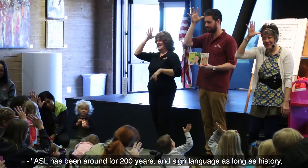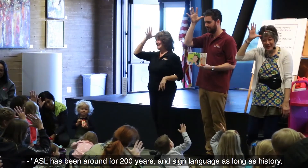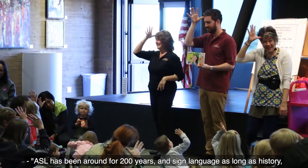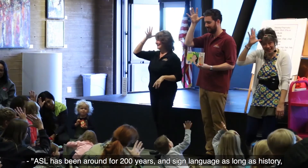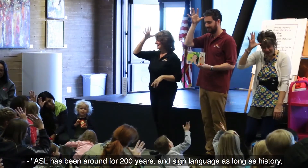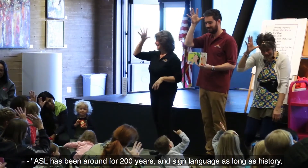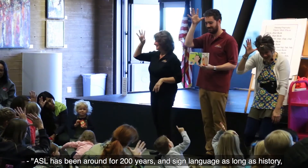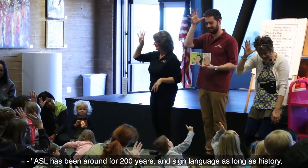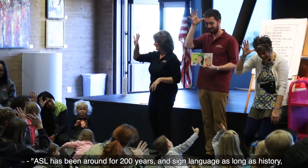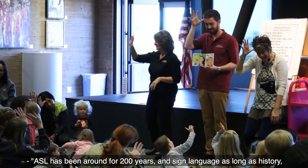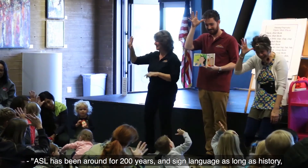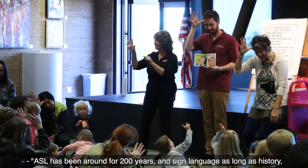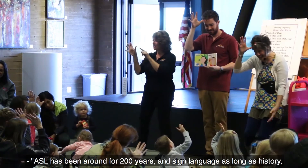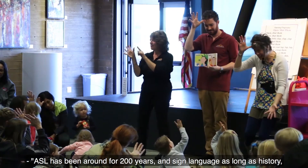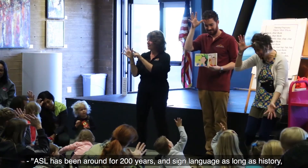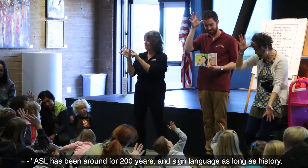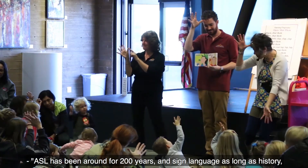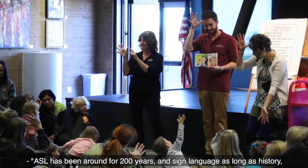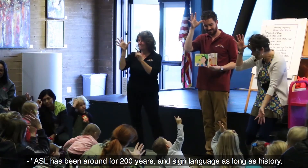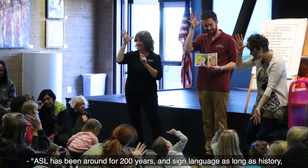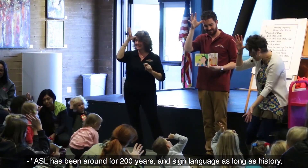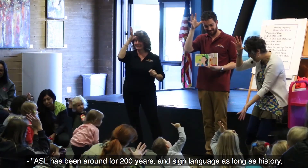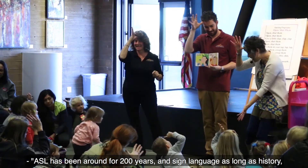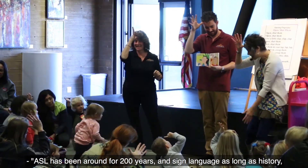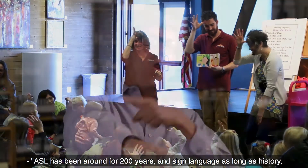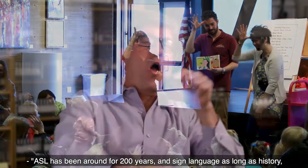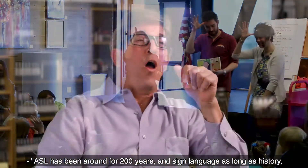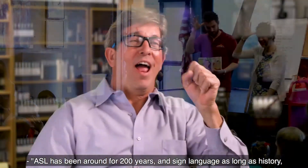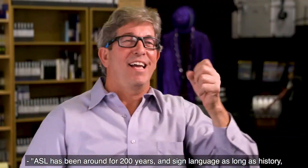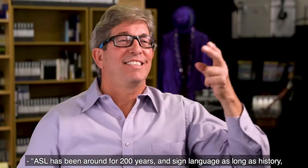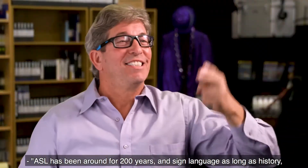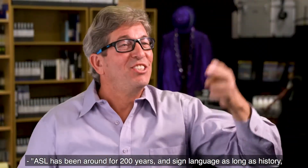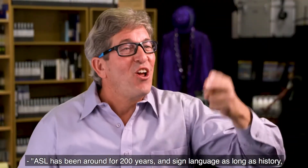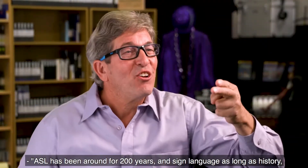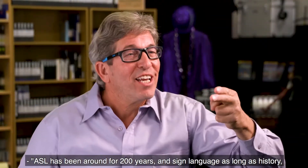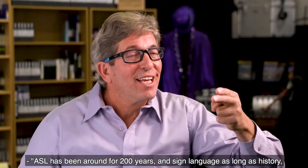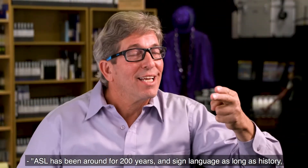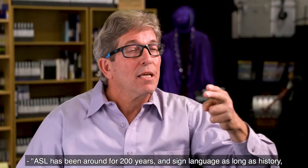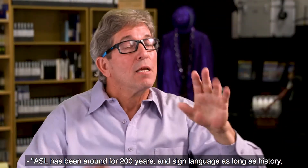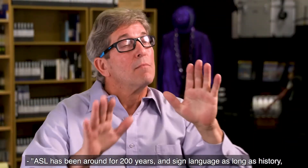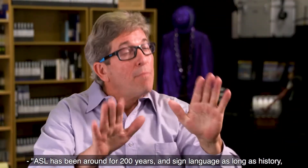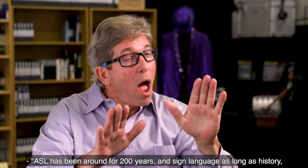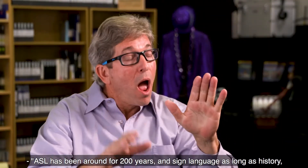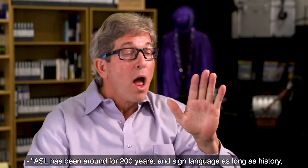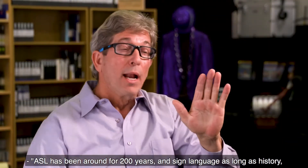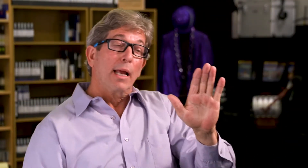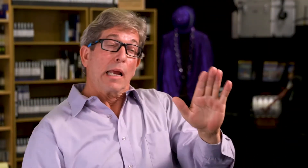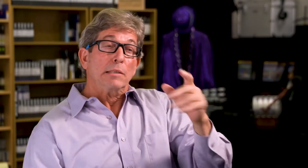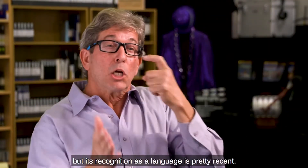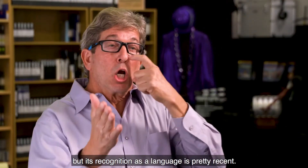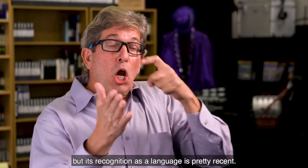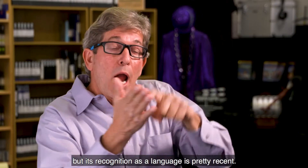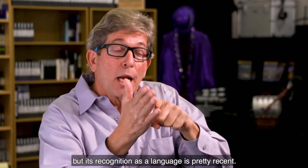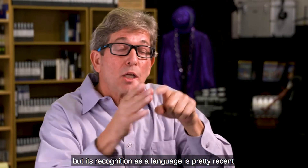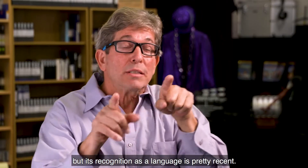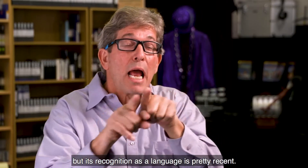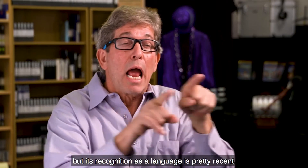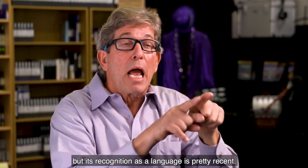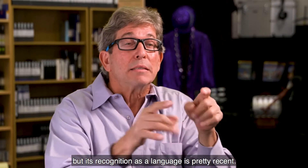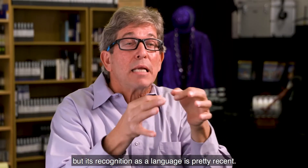ASL has been around for 200 years and sign language as long as history. But its recognition as a